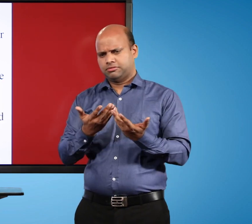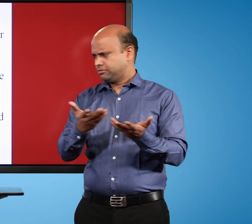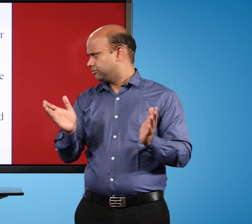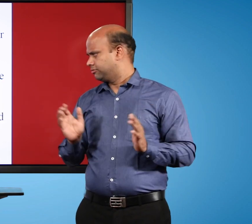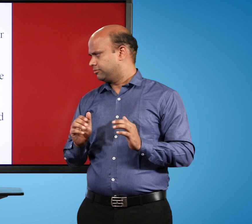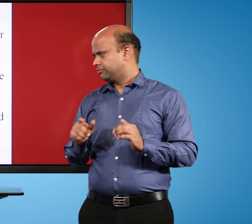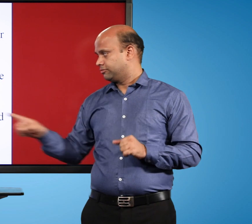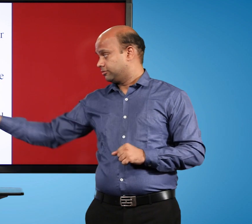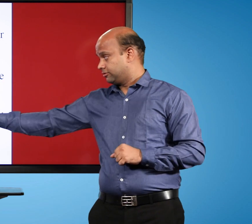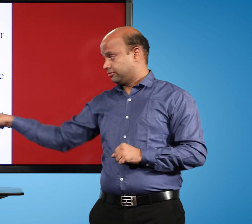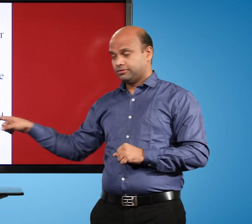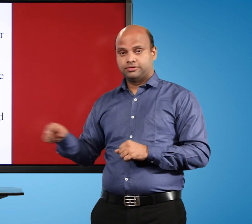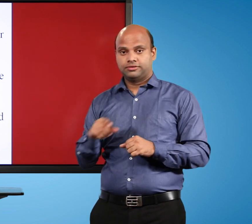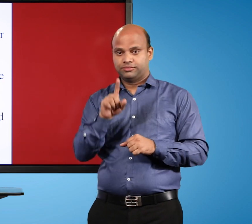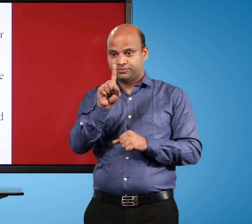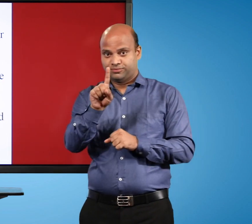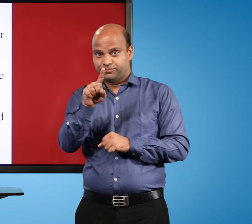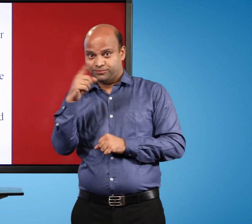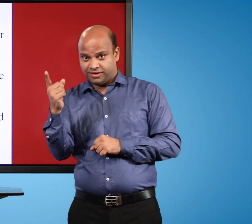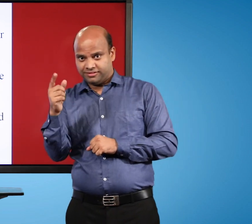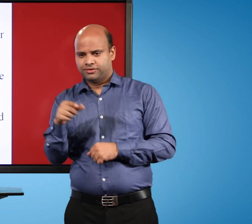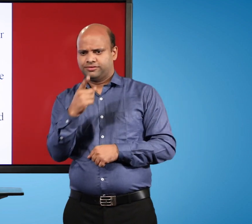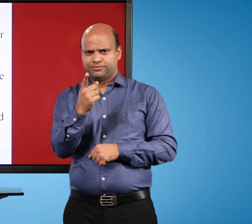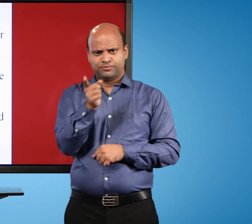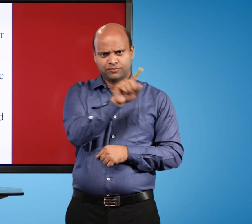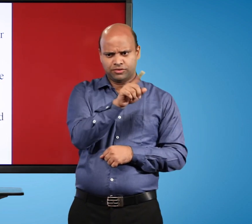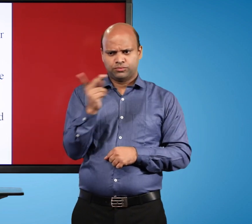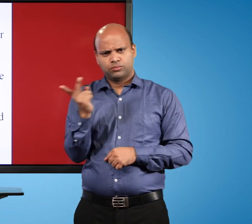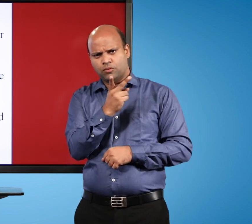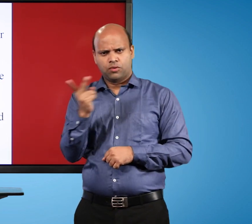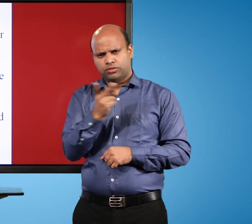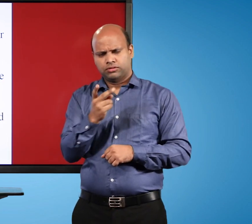Does 1 have both a successor and a predecessor?